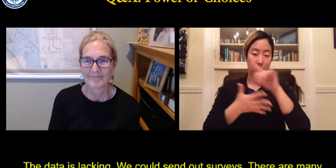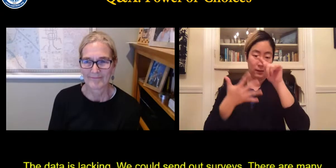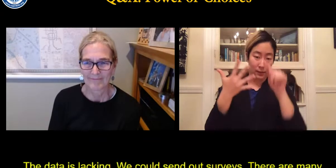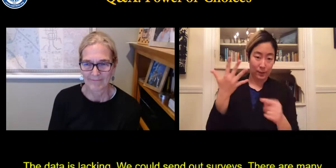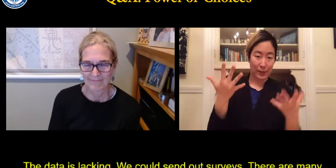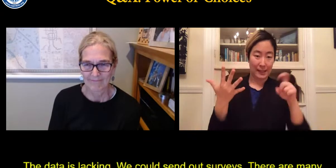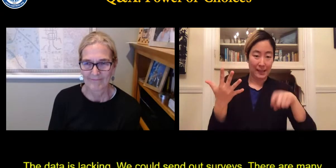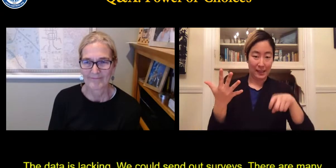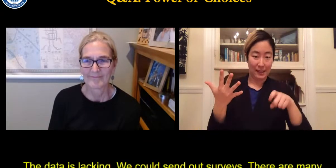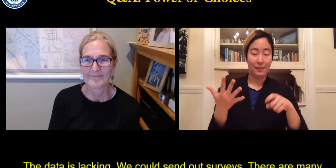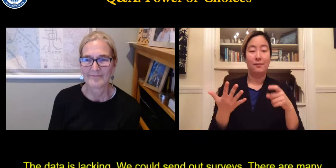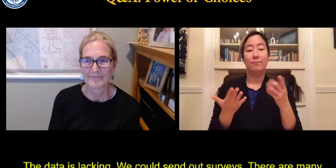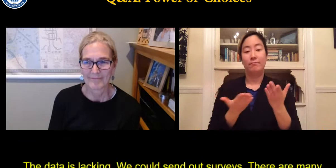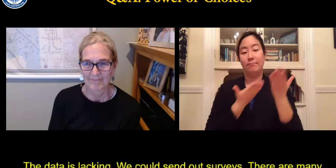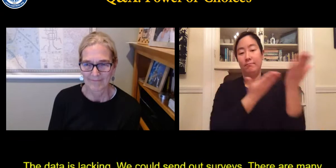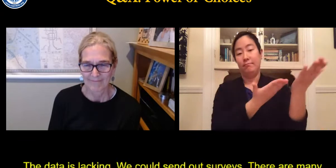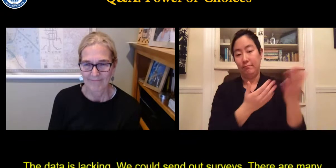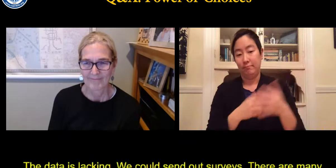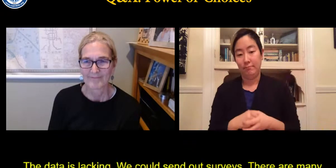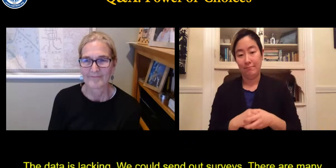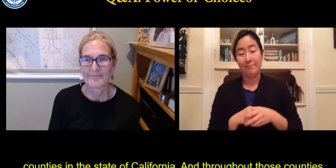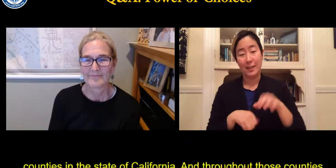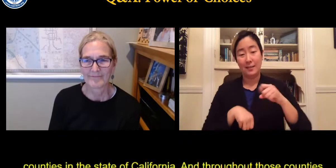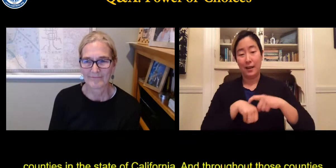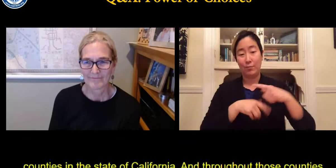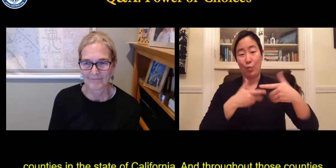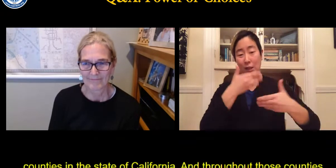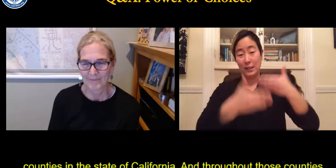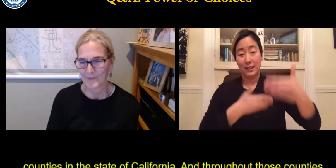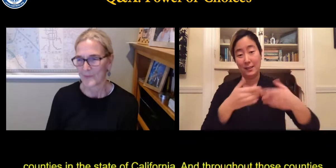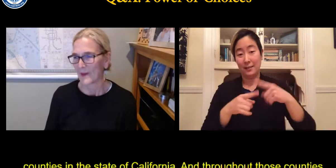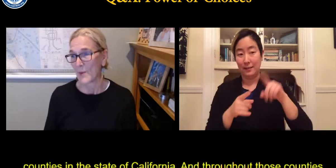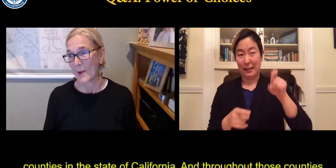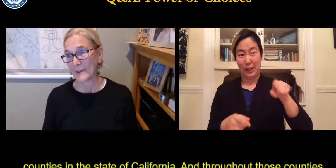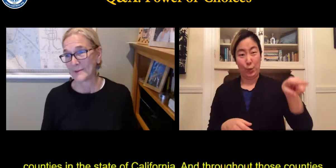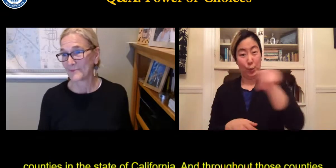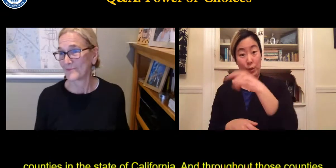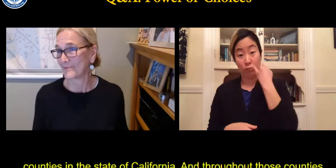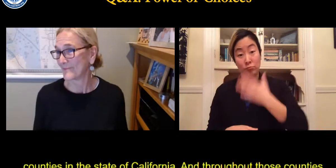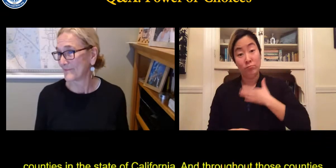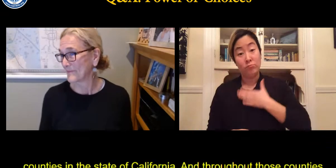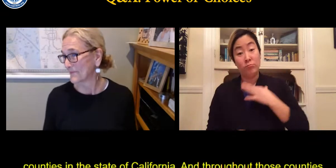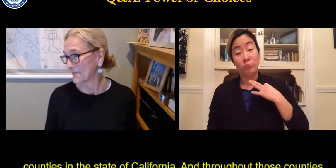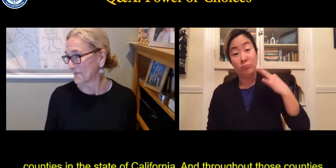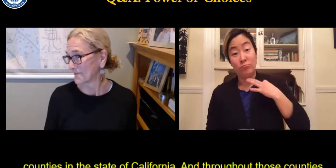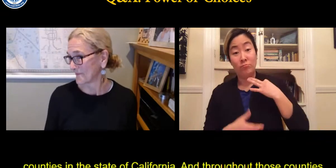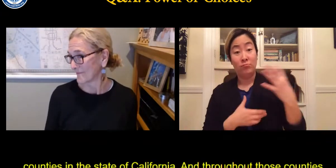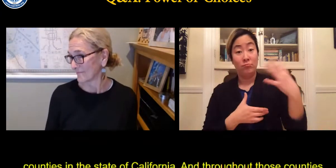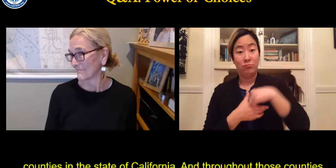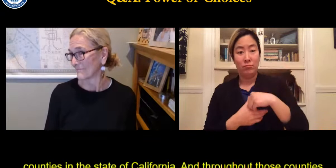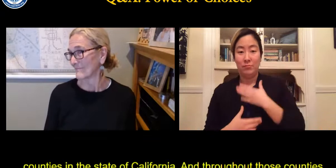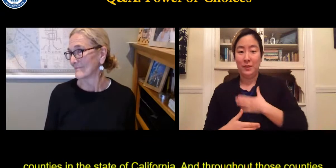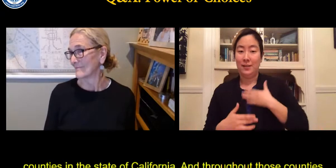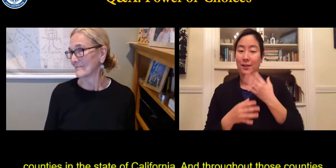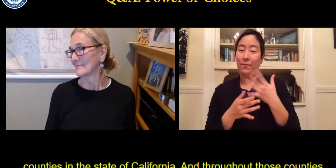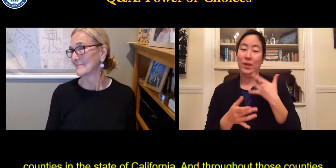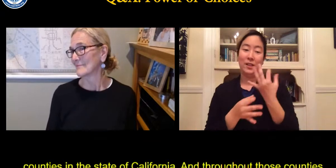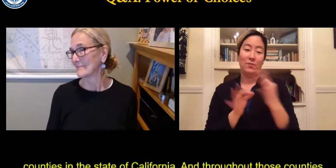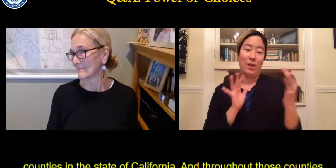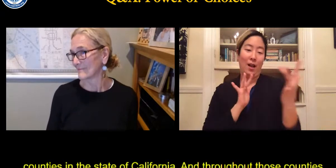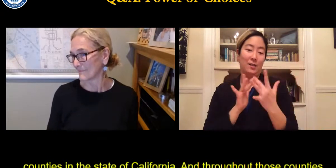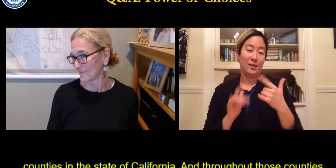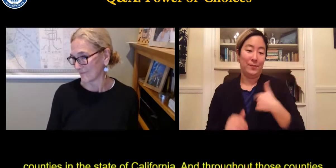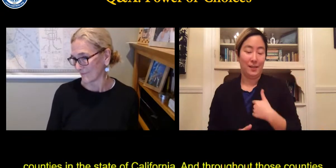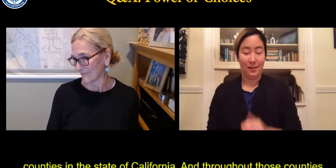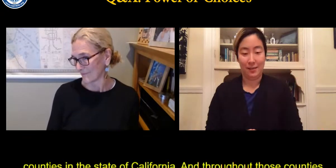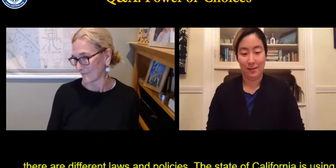are surveys to build up that data, and then they prioritize the needs based off the data collected. And that is a process that takes